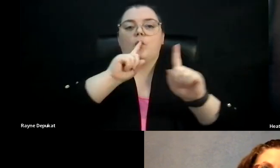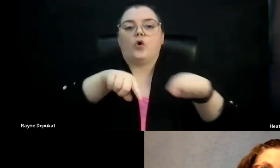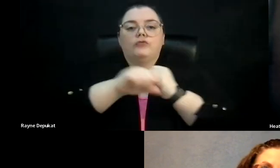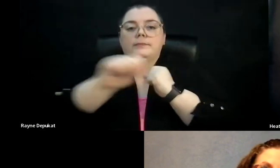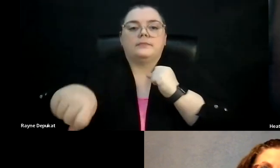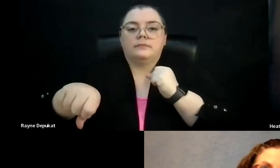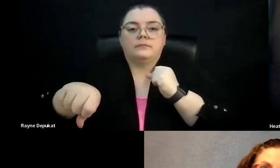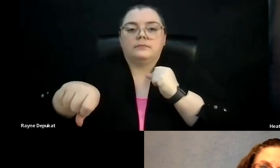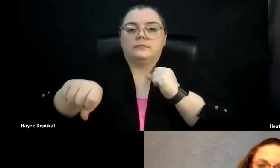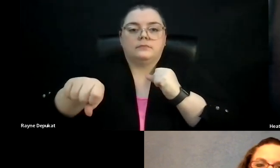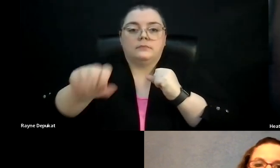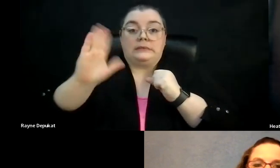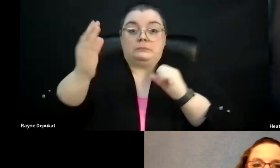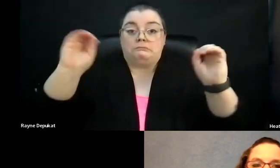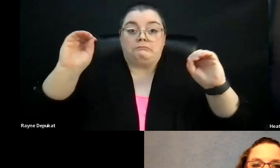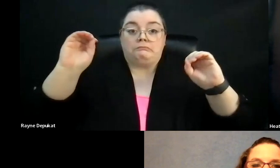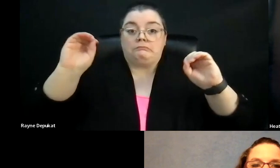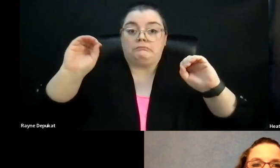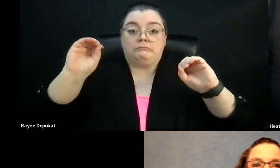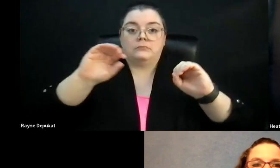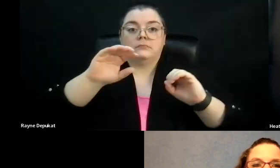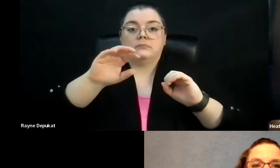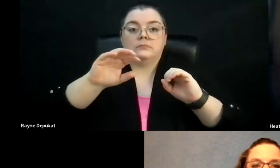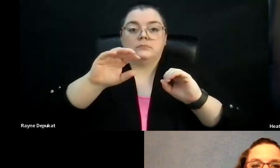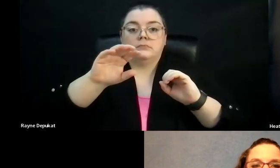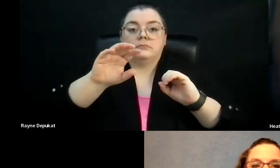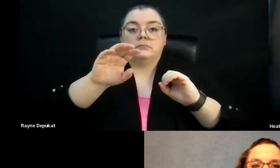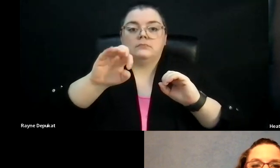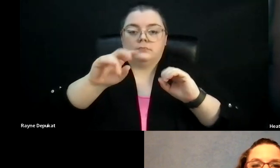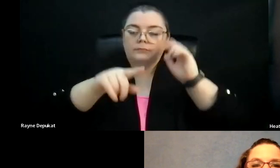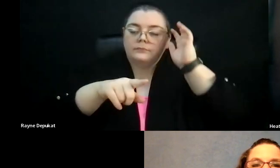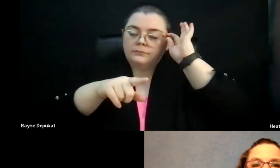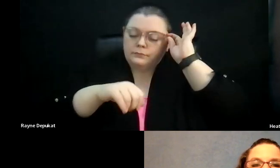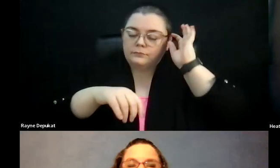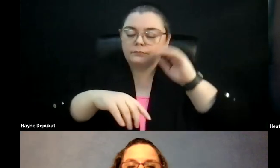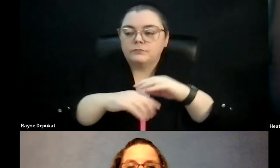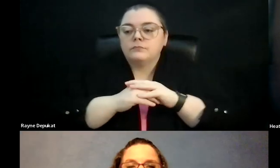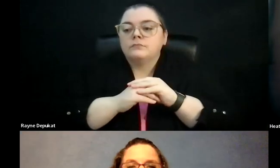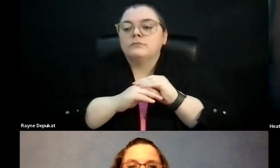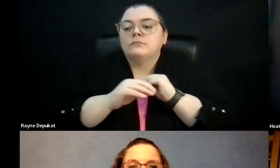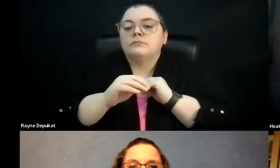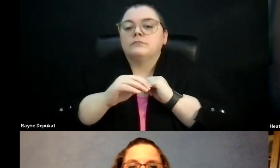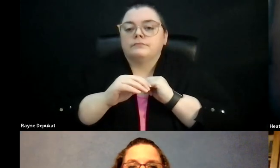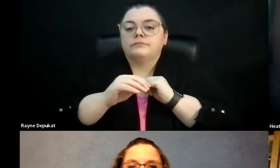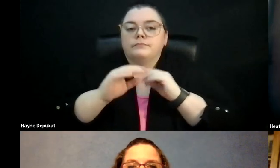responded in terms of the extension. There's no executive order extension for meetings to